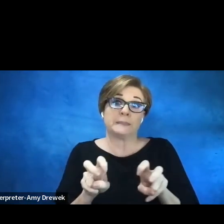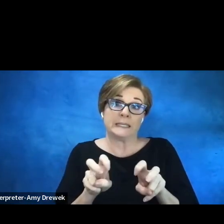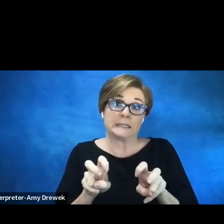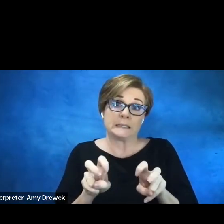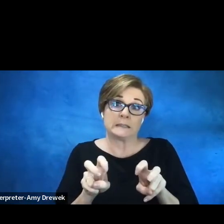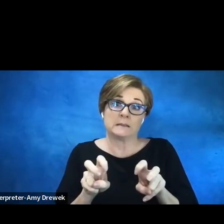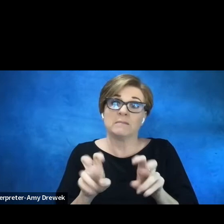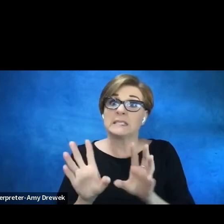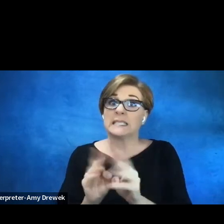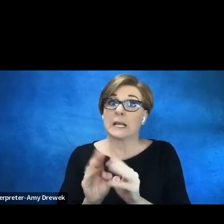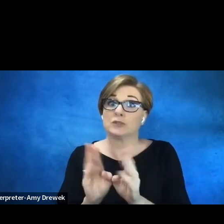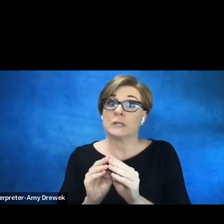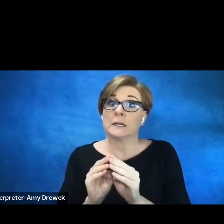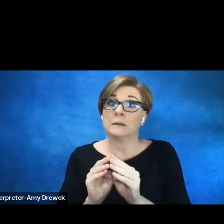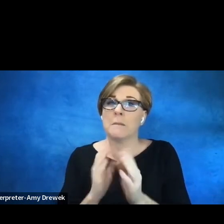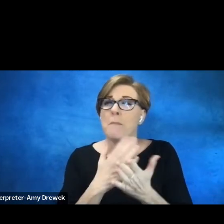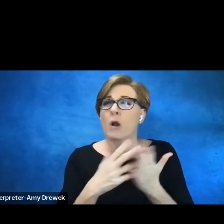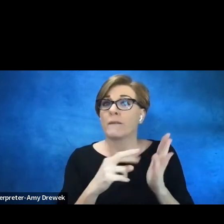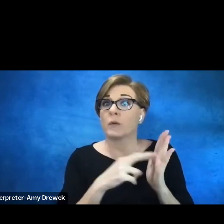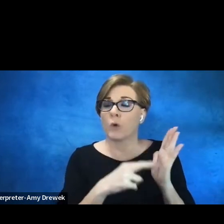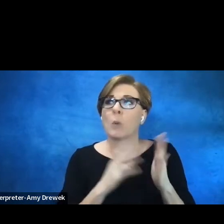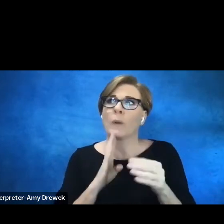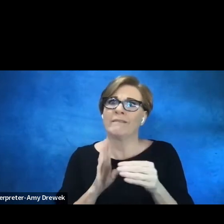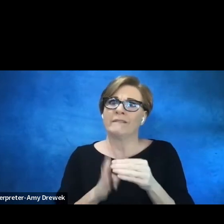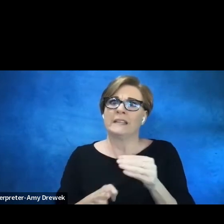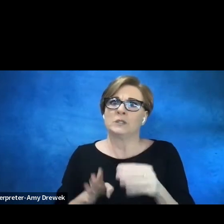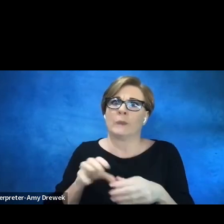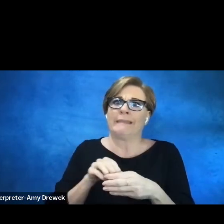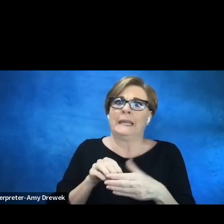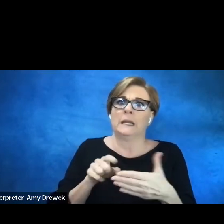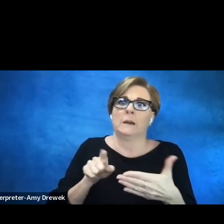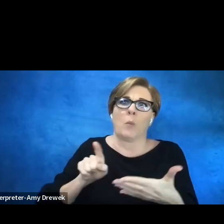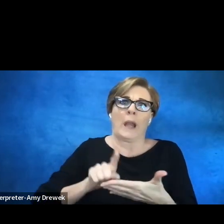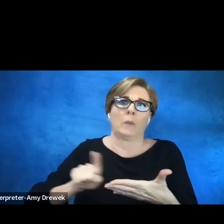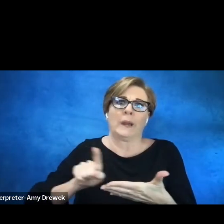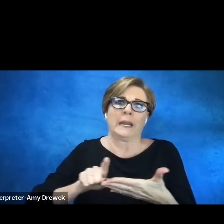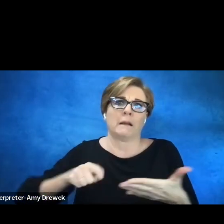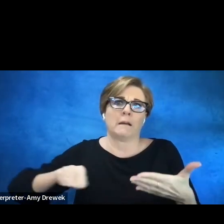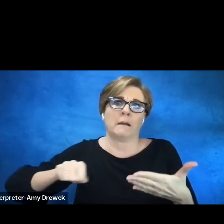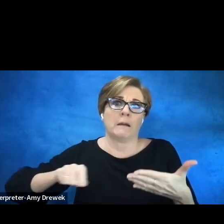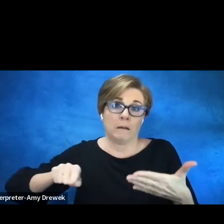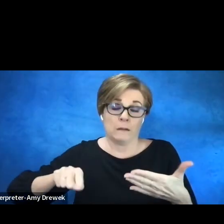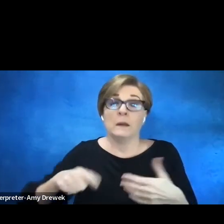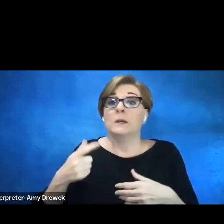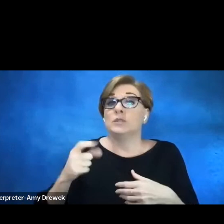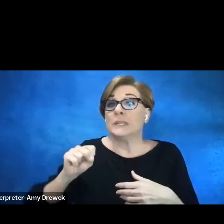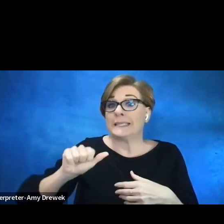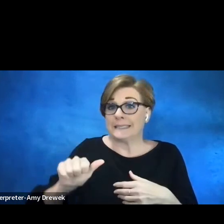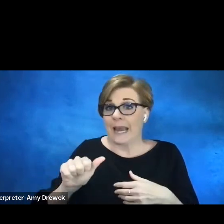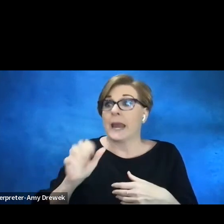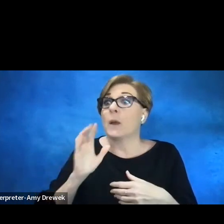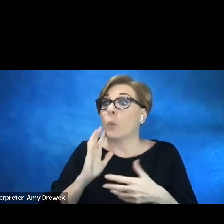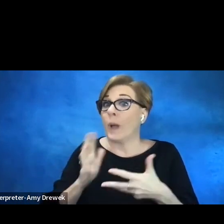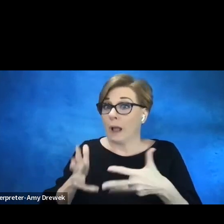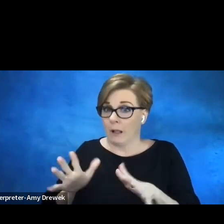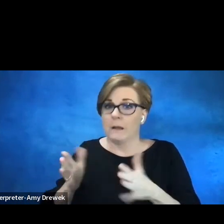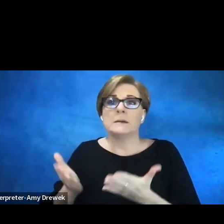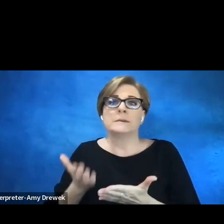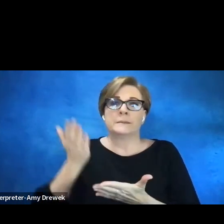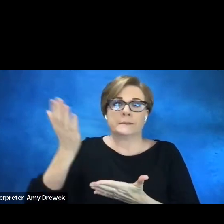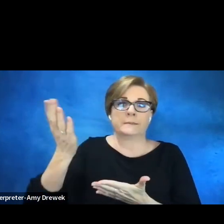rule will be completed in the next week or so. And then GSA will clear the rule and send it over to our friends at